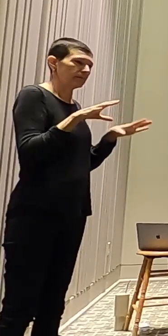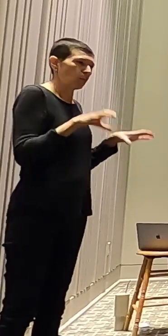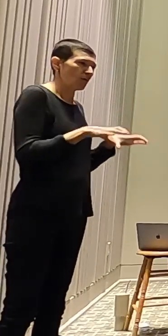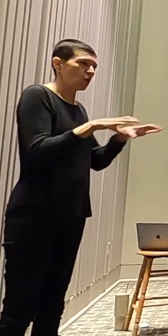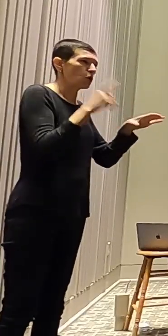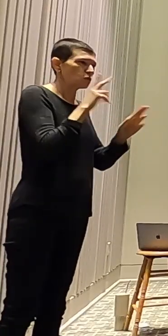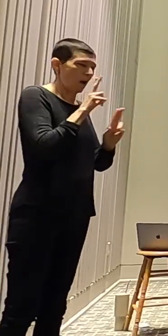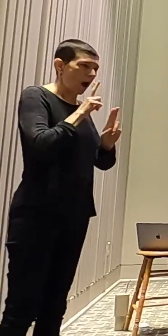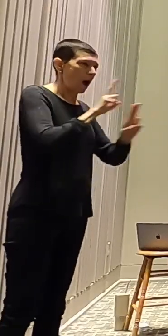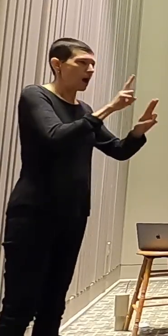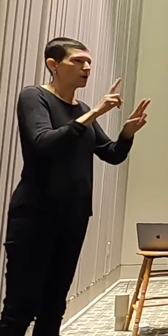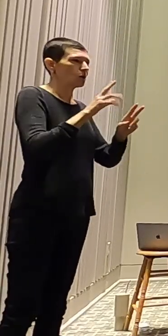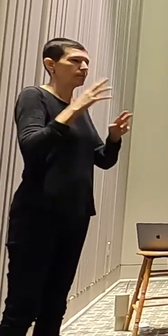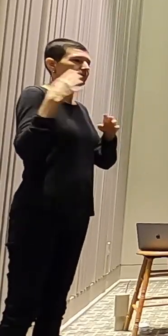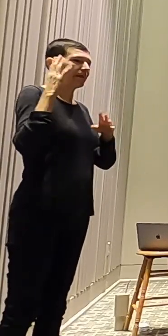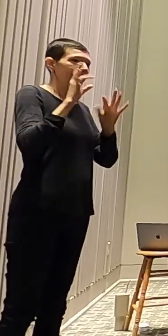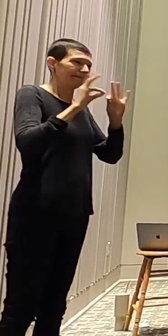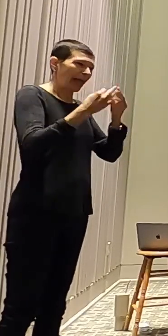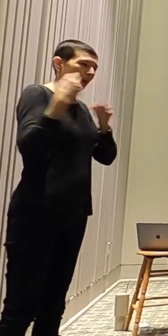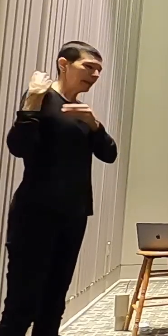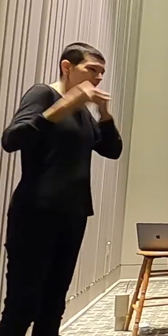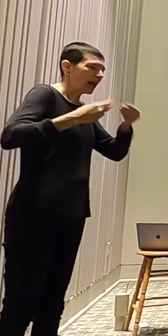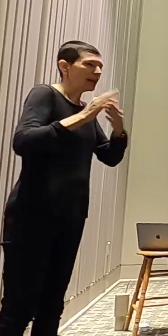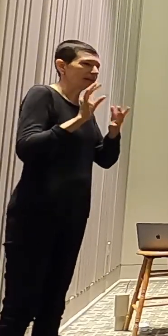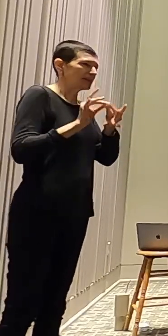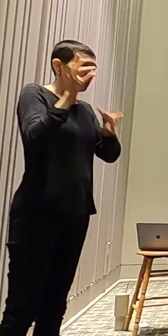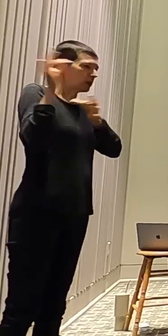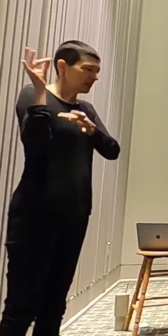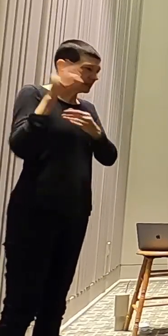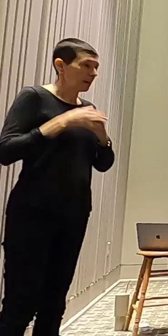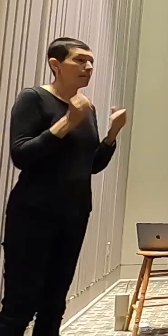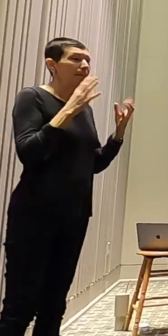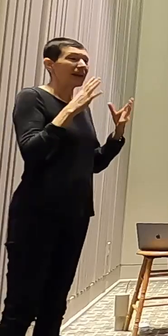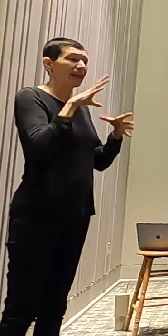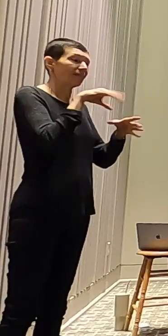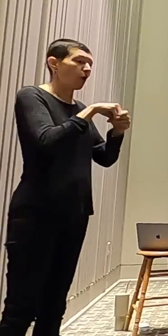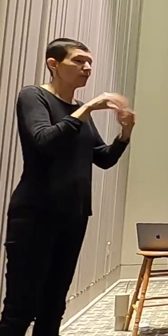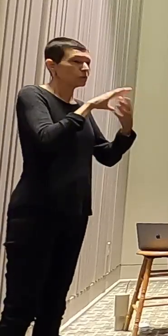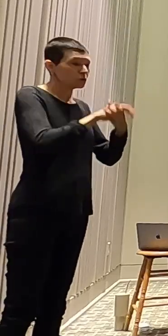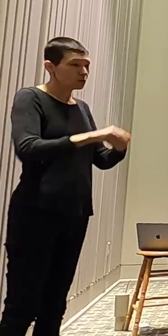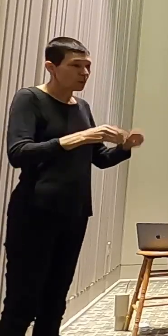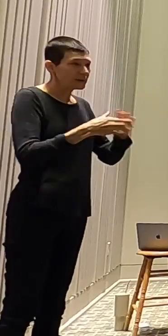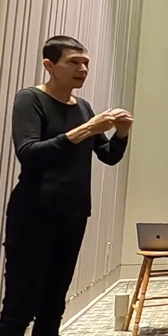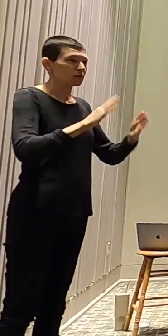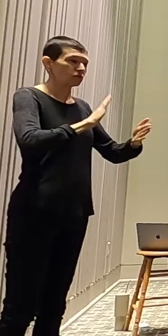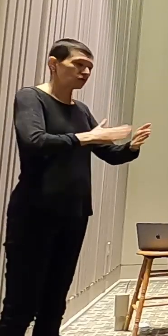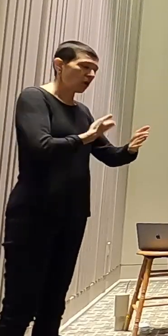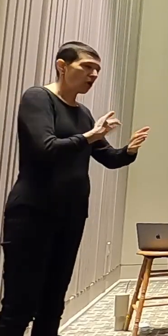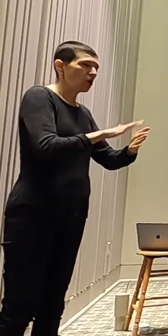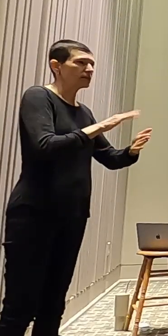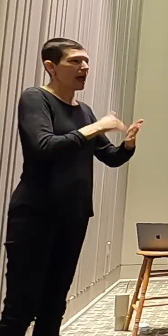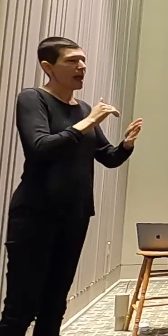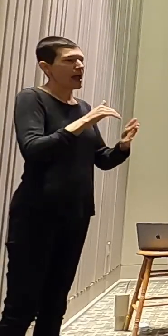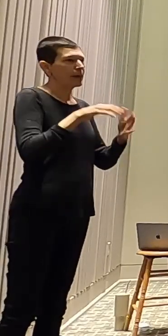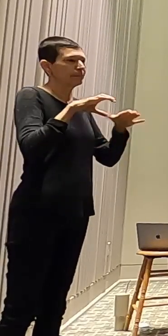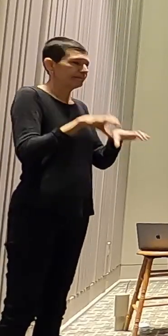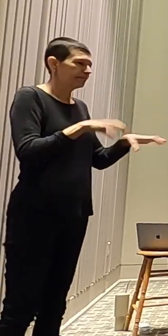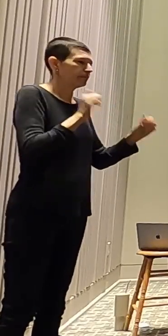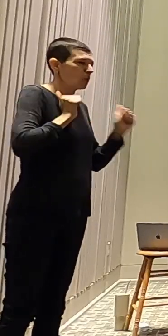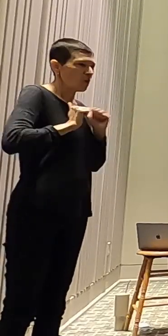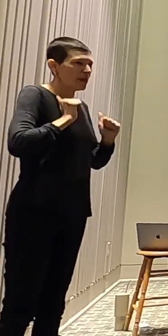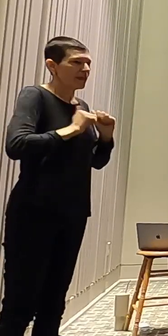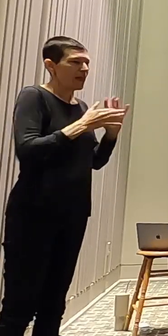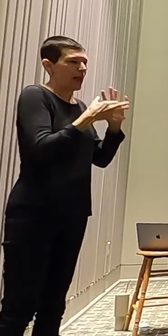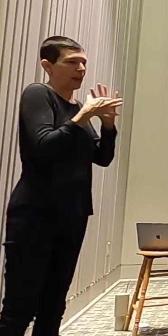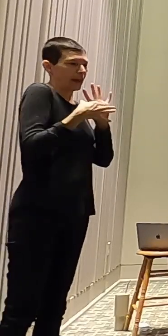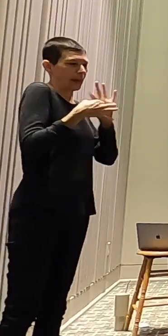honor ancestors and spirits. Many ceremonies involve storytelling, songs, and performances that connect the